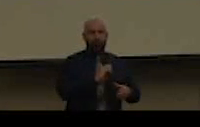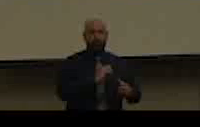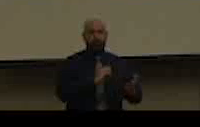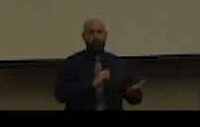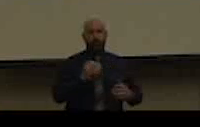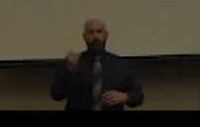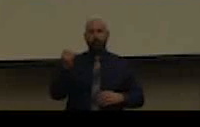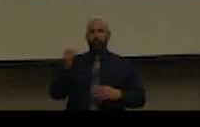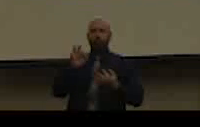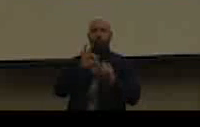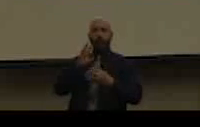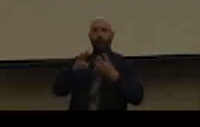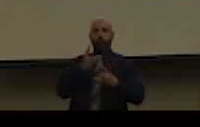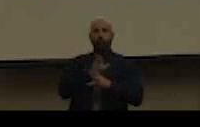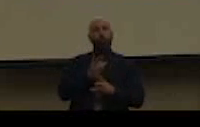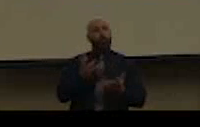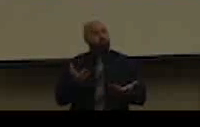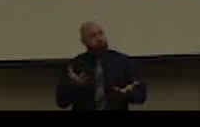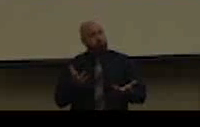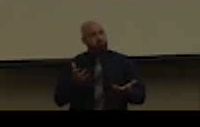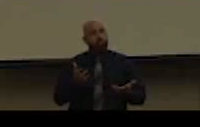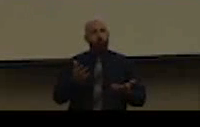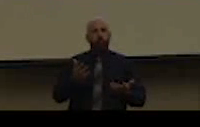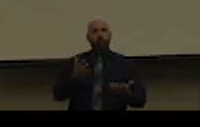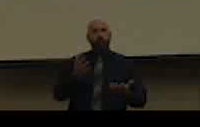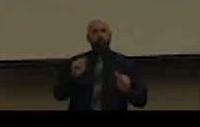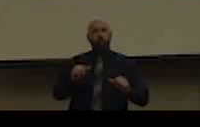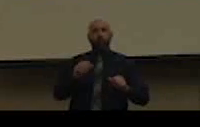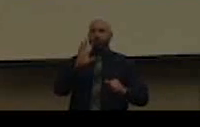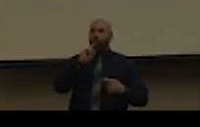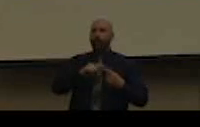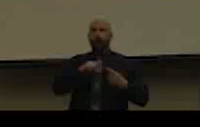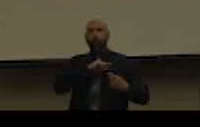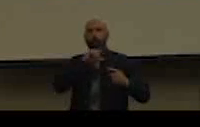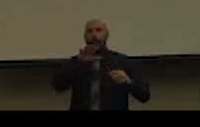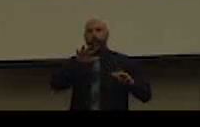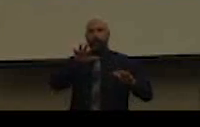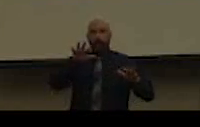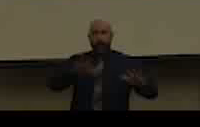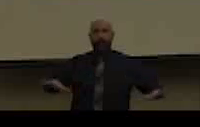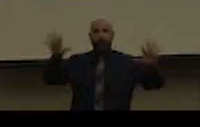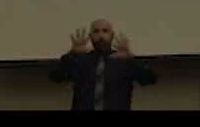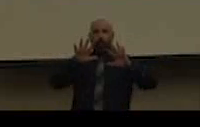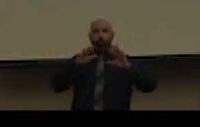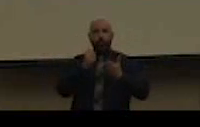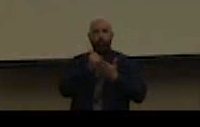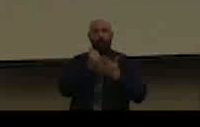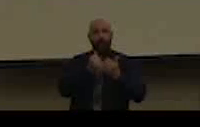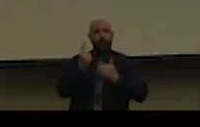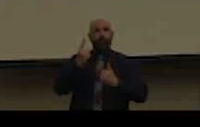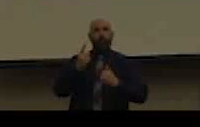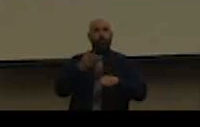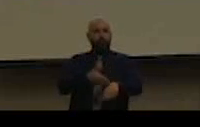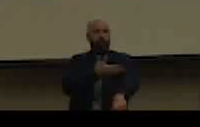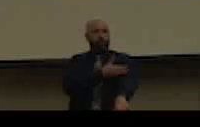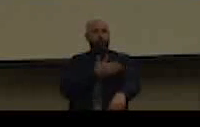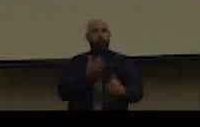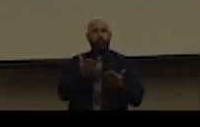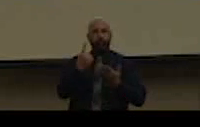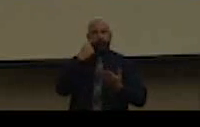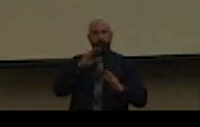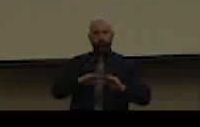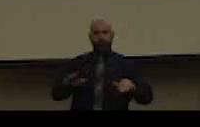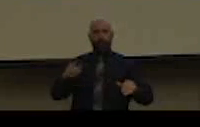about quality everywhere in order to help everyone do better in their service of kids. But I think the circumstances are a bit different, so we want to figure